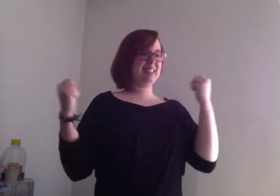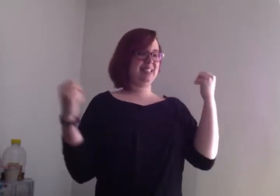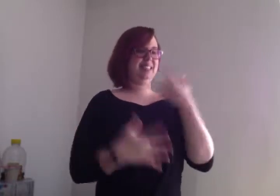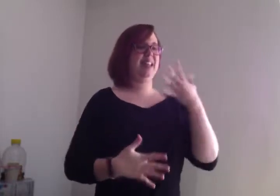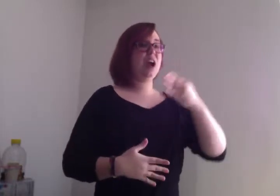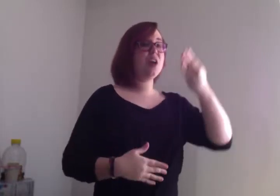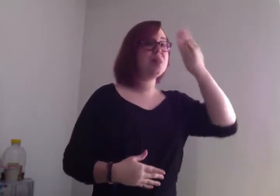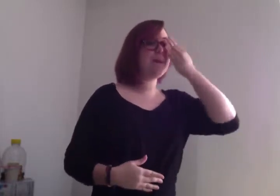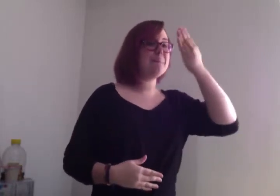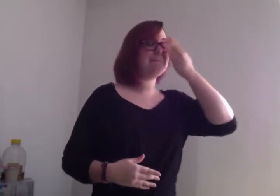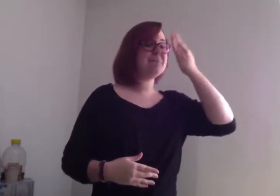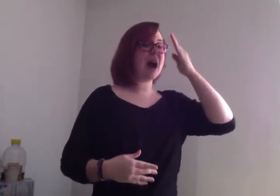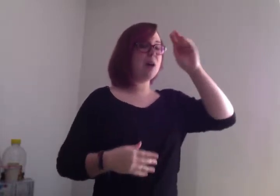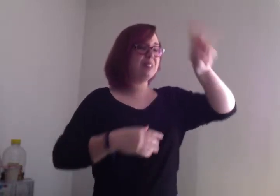boat.